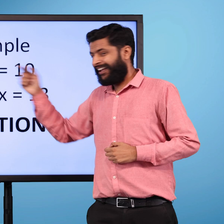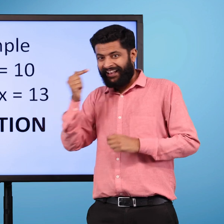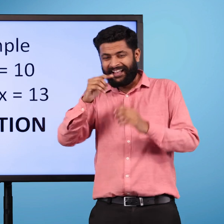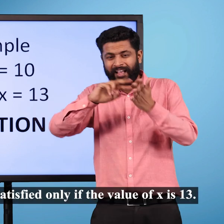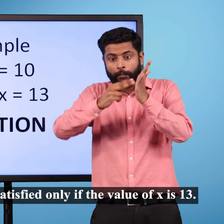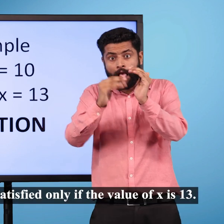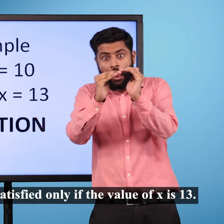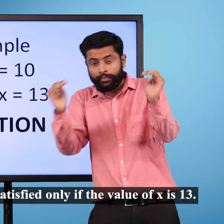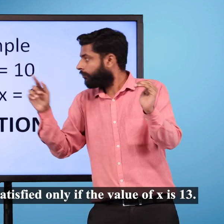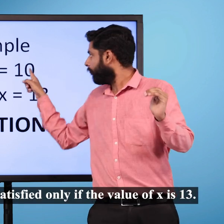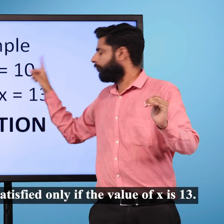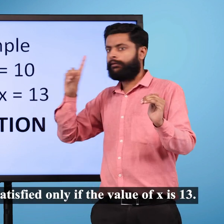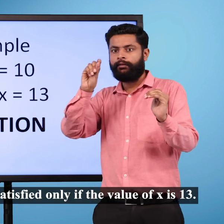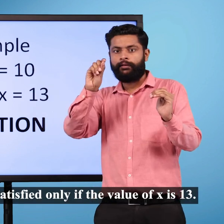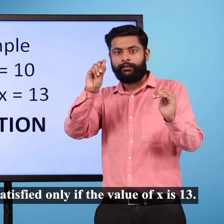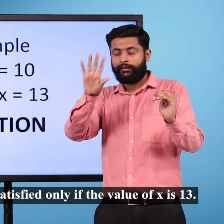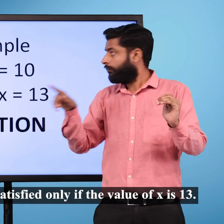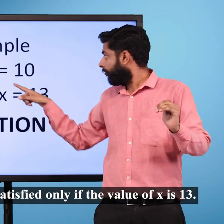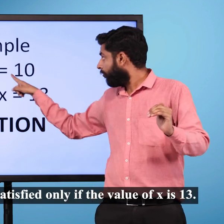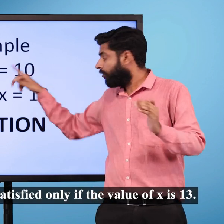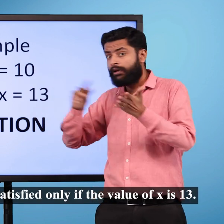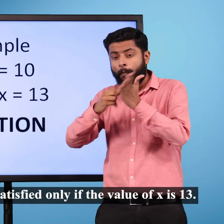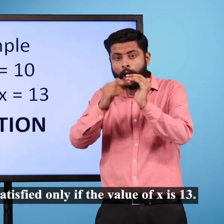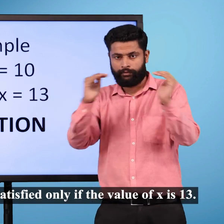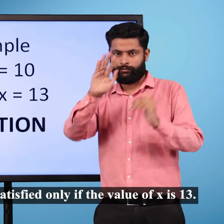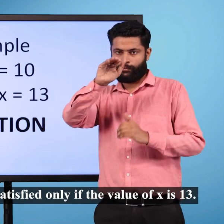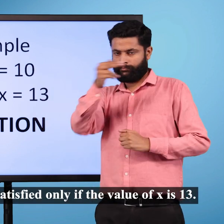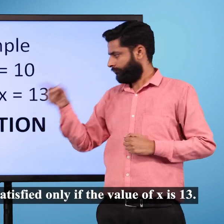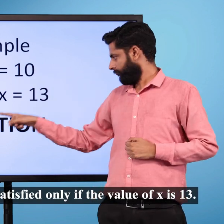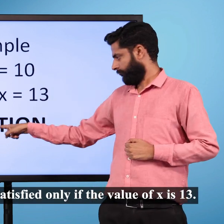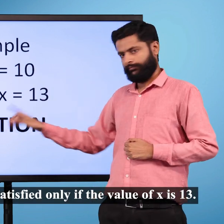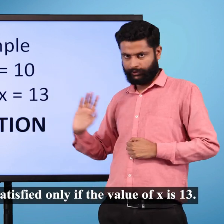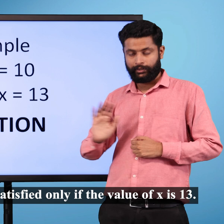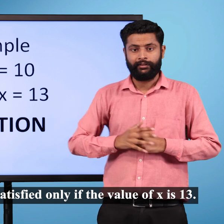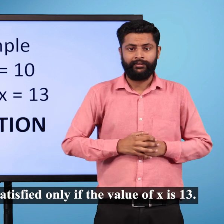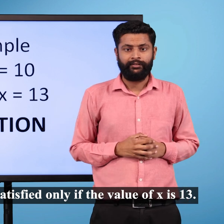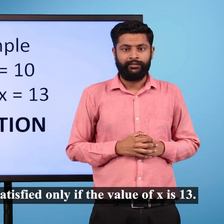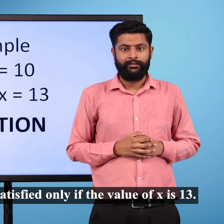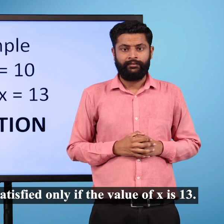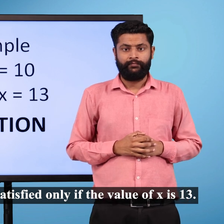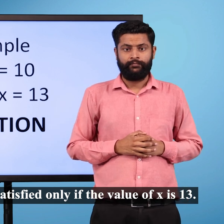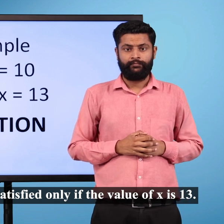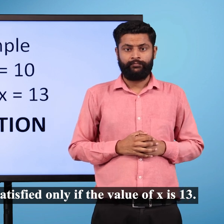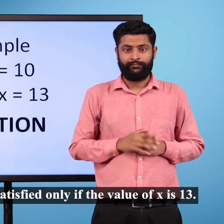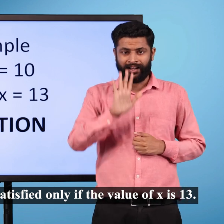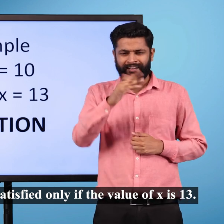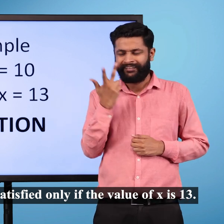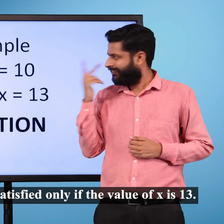For example, x minus 3 is equal to 10 is satisfied only if the value of x